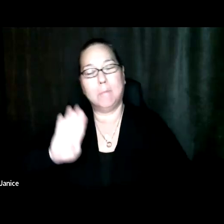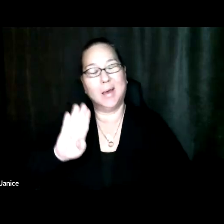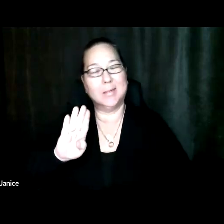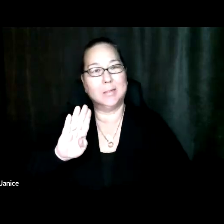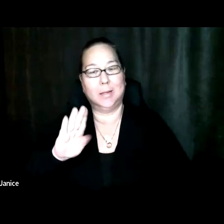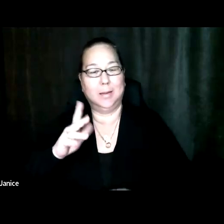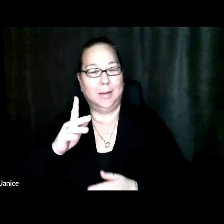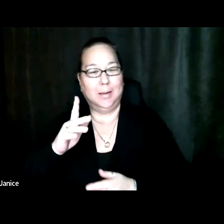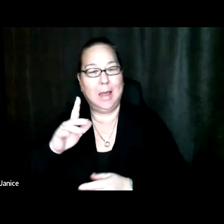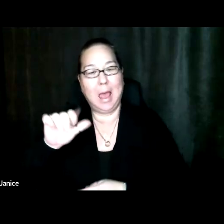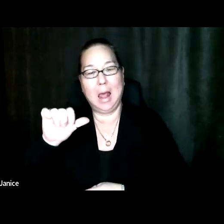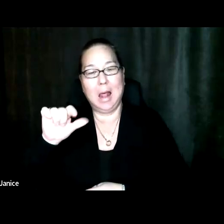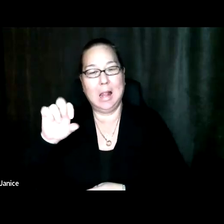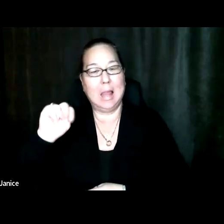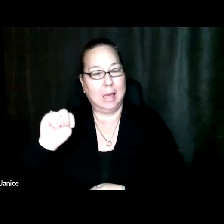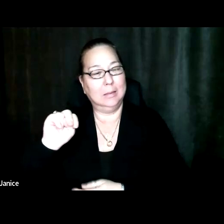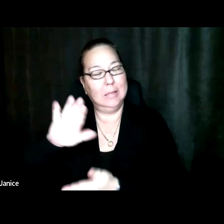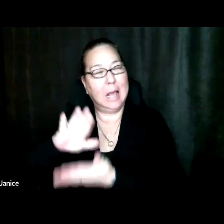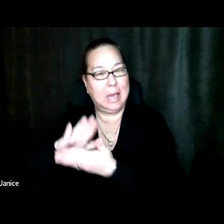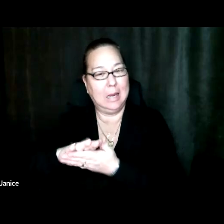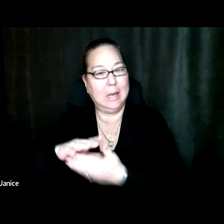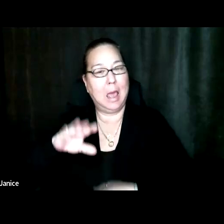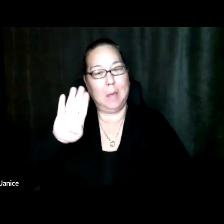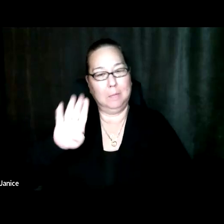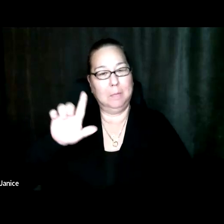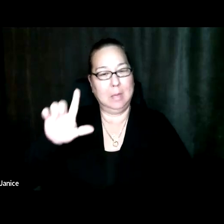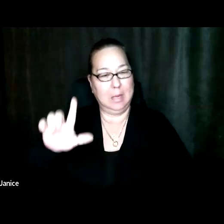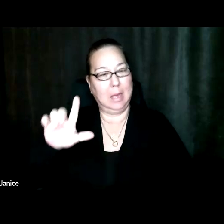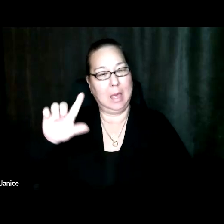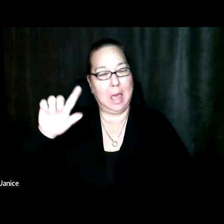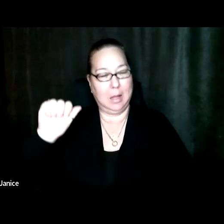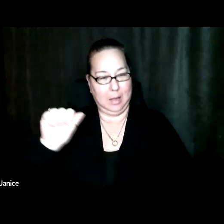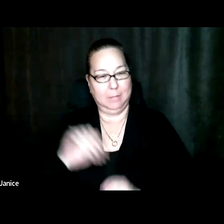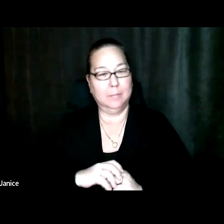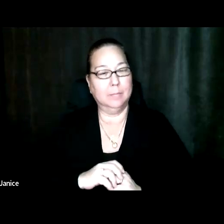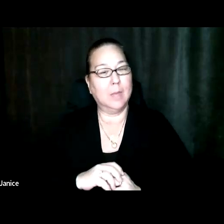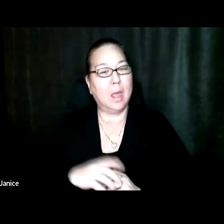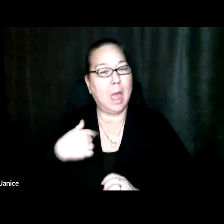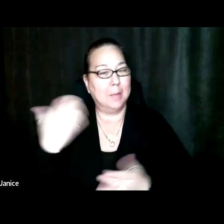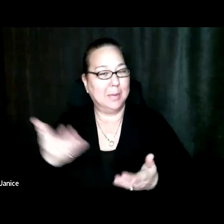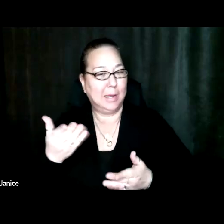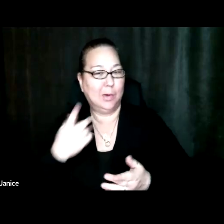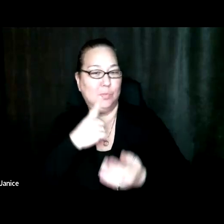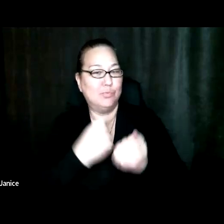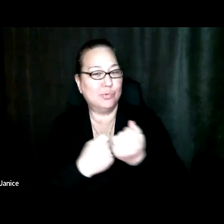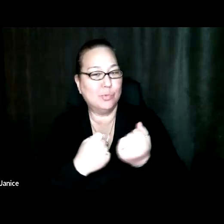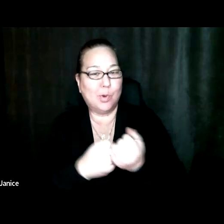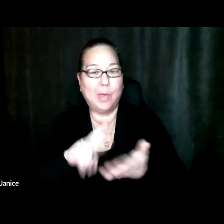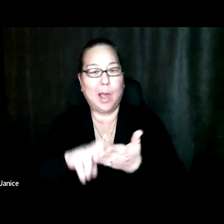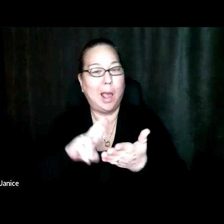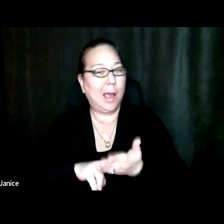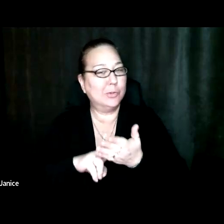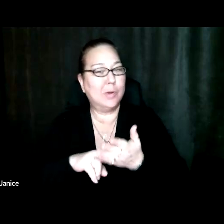I'm here to speak about the BTU's contract demands for fair wages for paraprofessionals. Throughout my time as a social worker